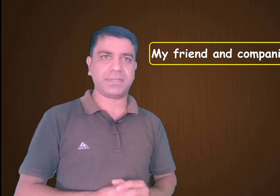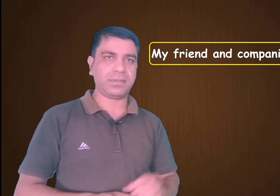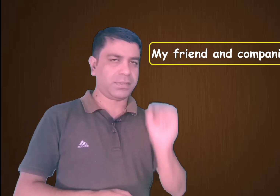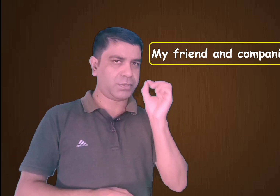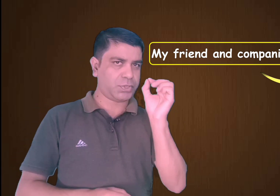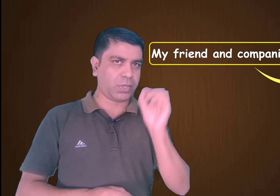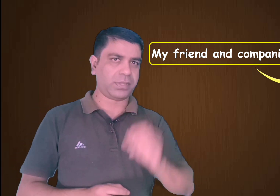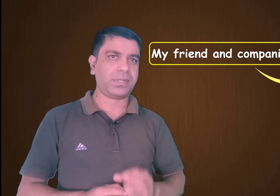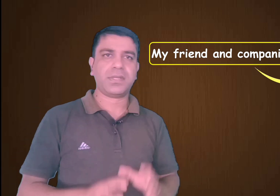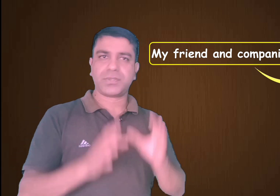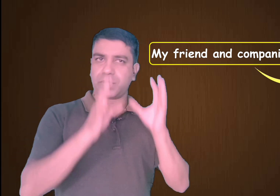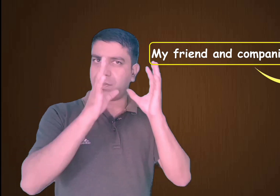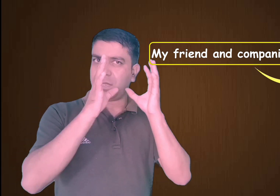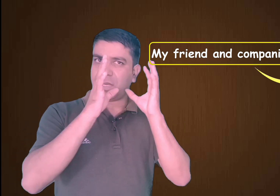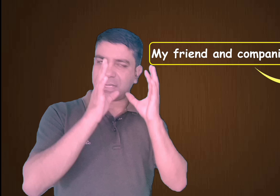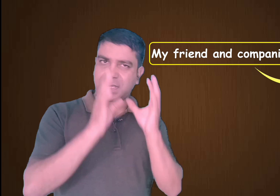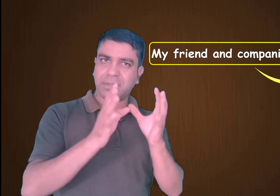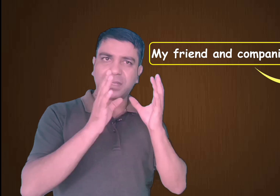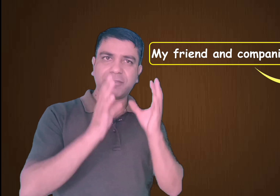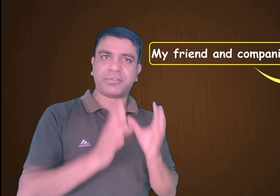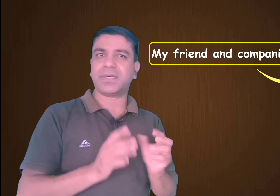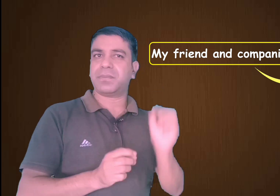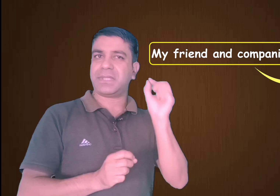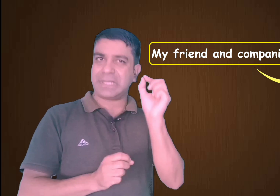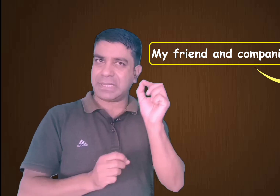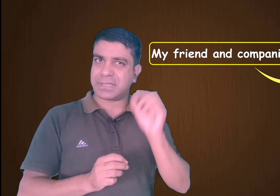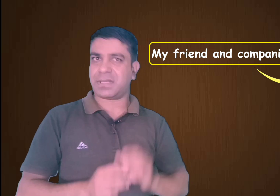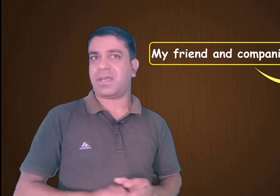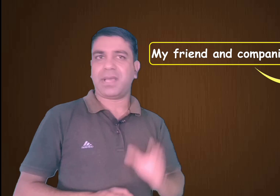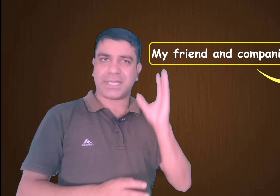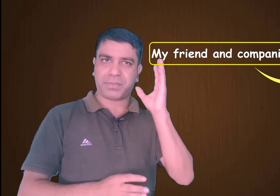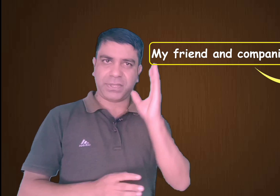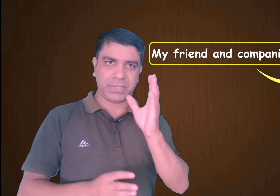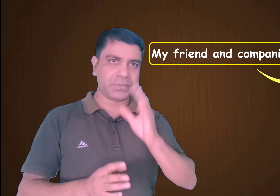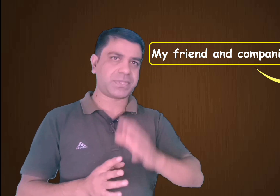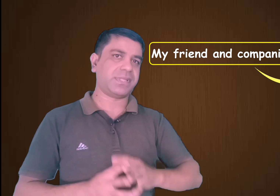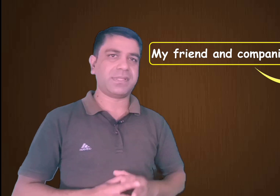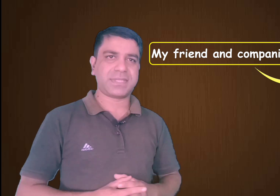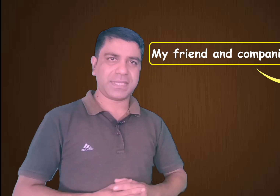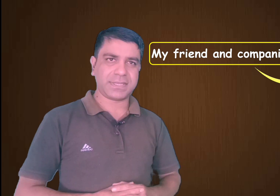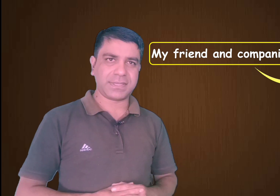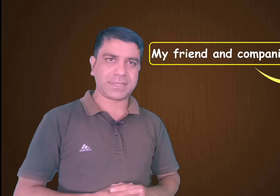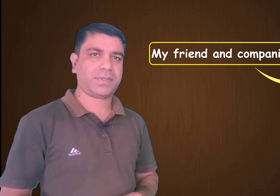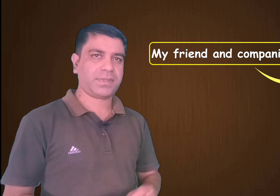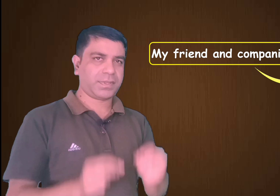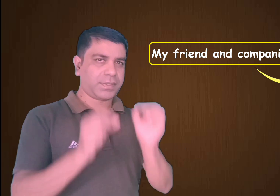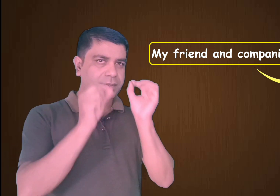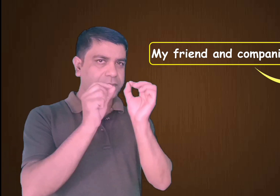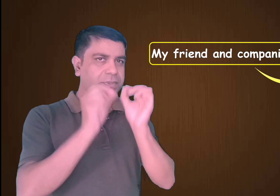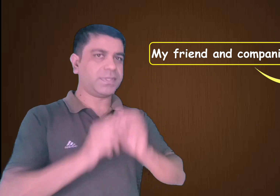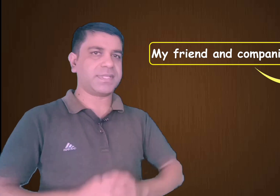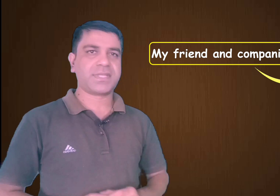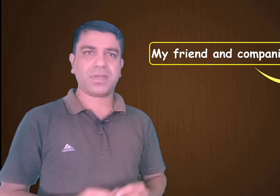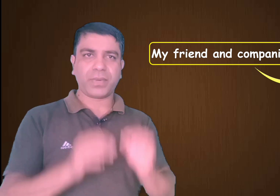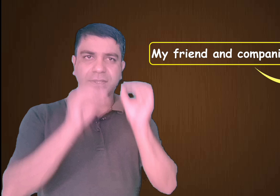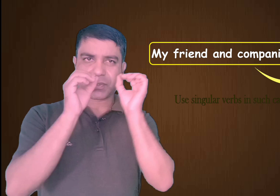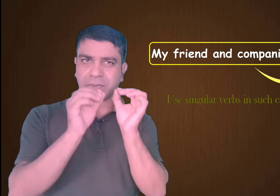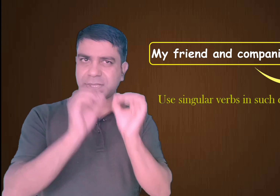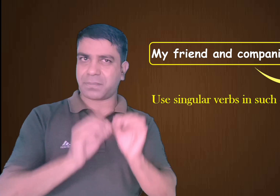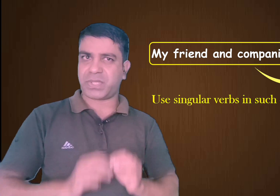person, John. So a singular verb is has been used in this sentence. Do this when two